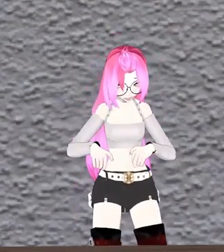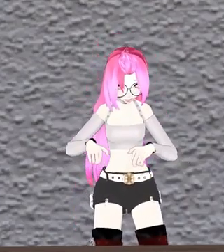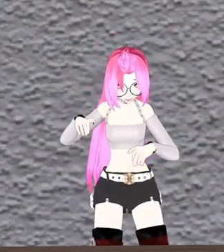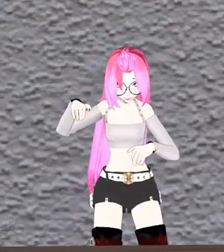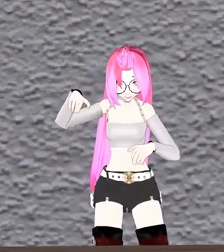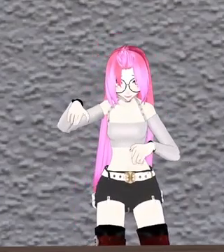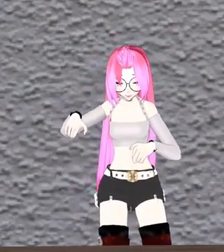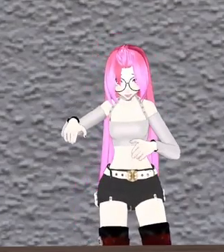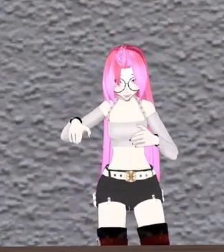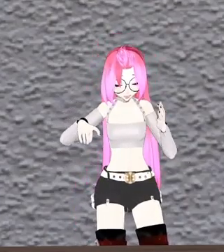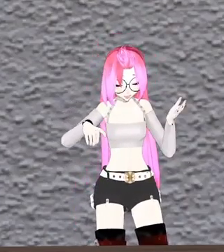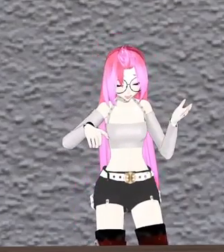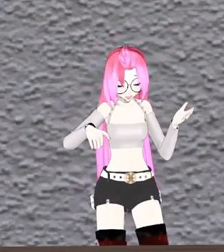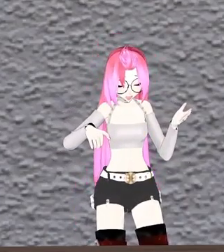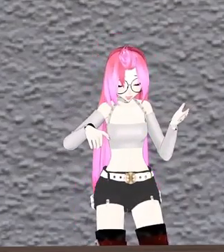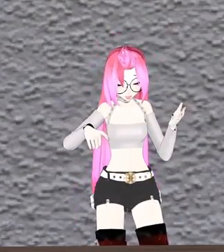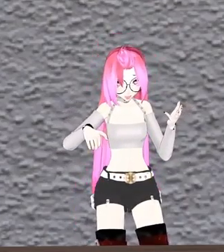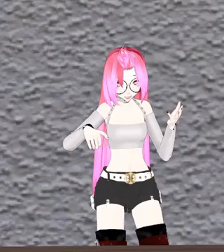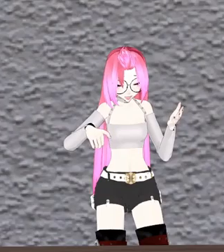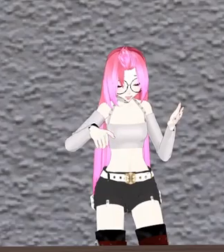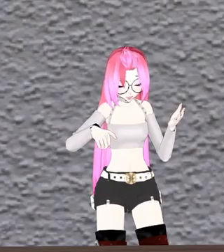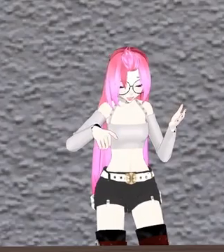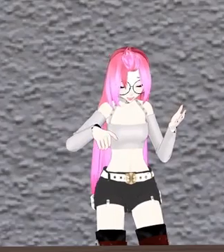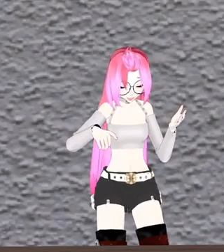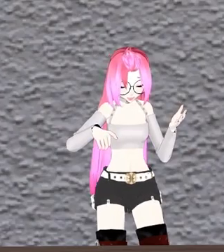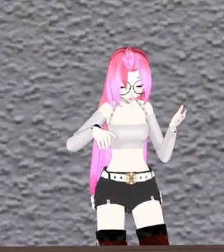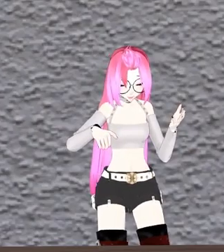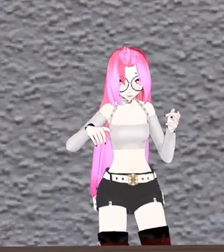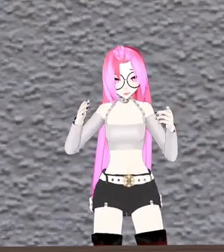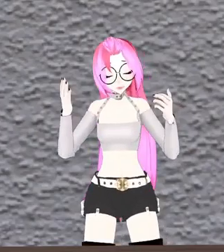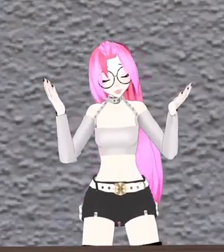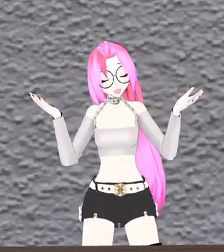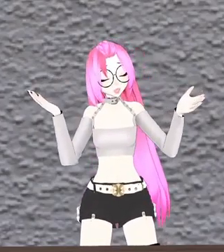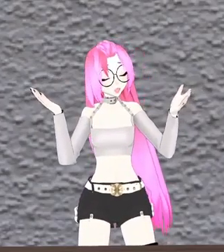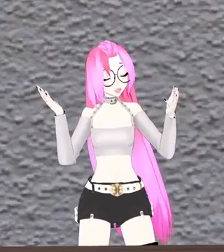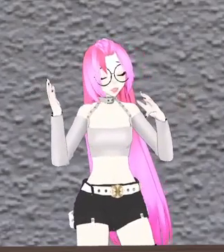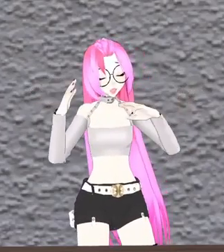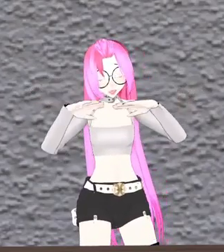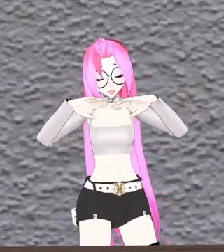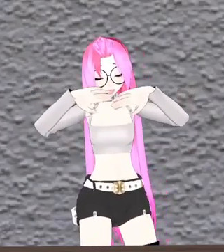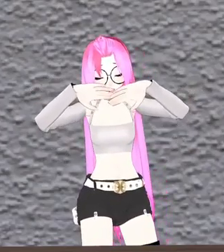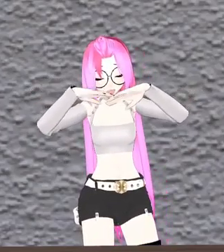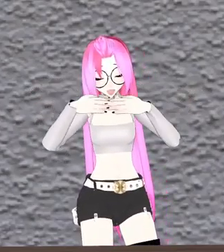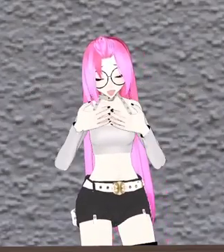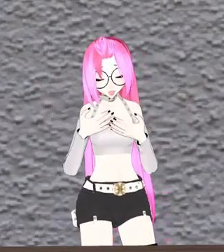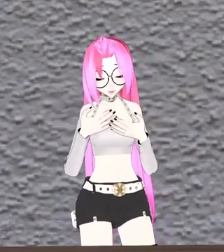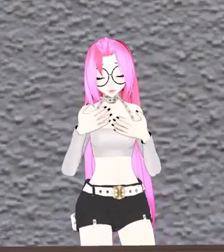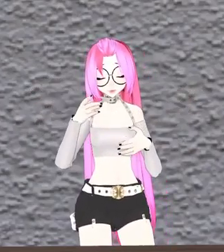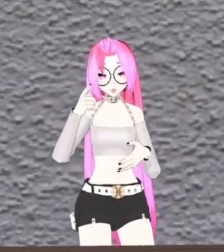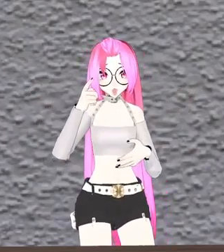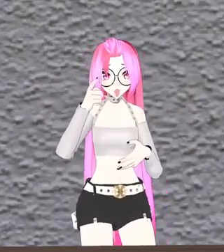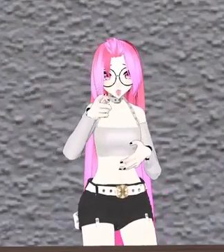then we just learned how to say how, and we just learned how to say you. So we put those together. How are